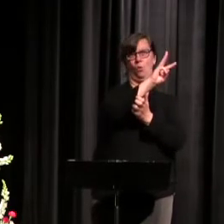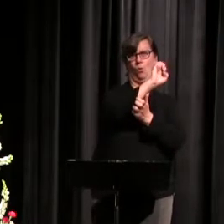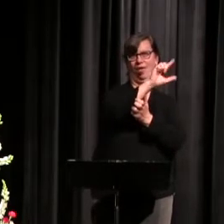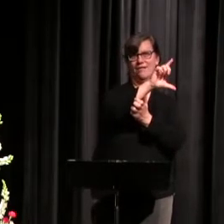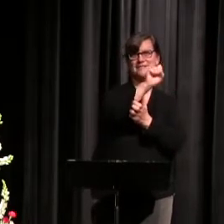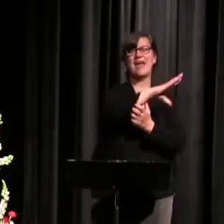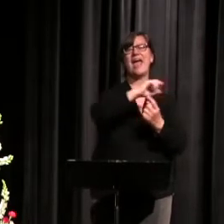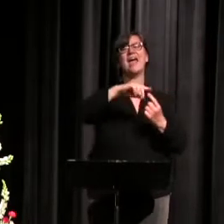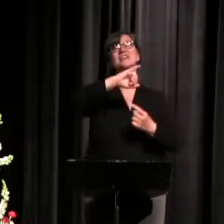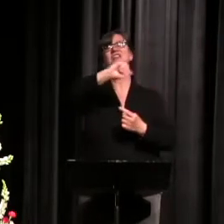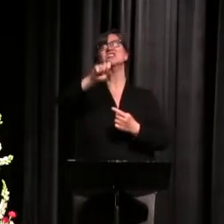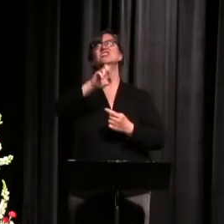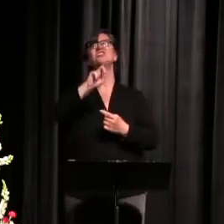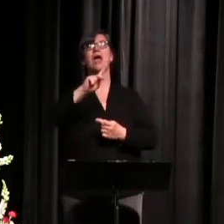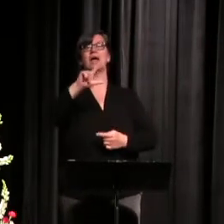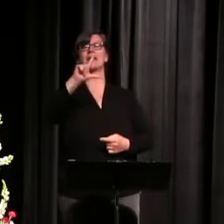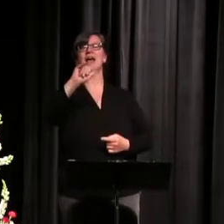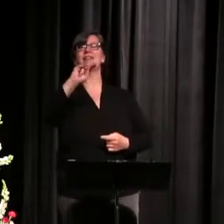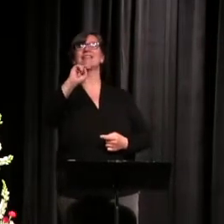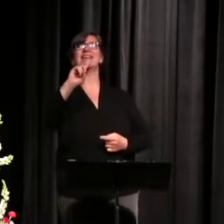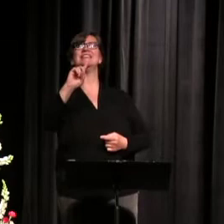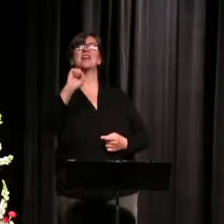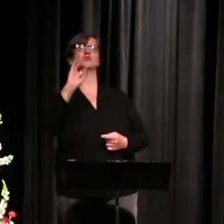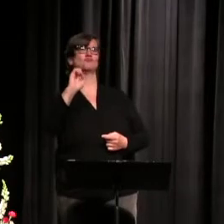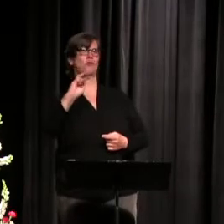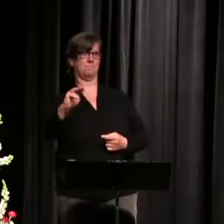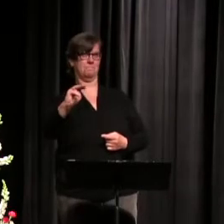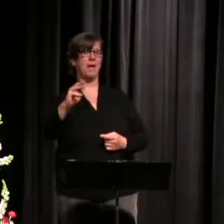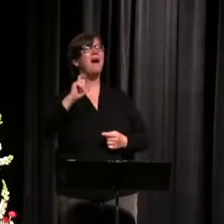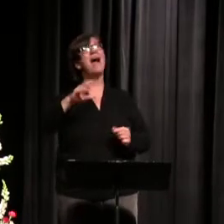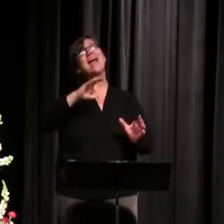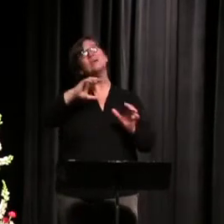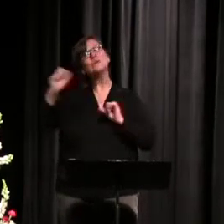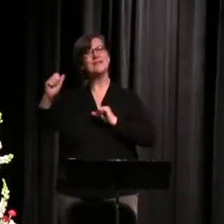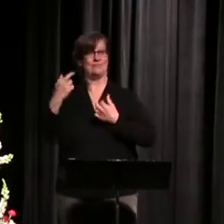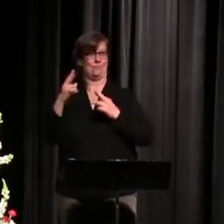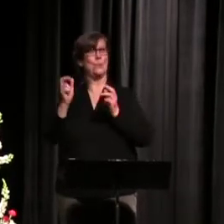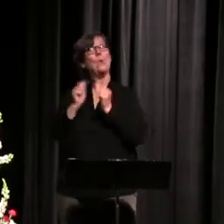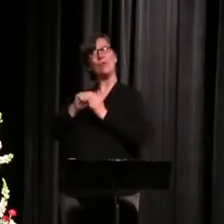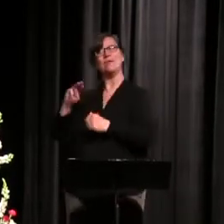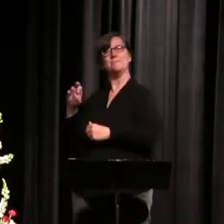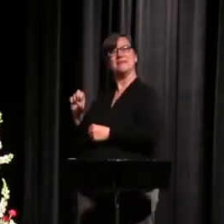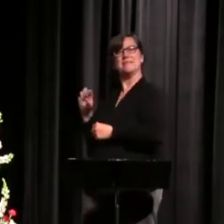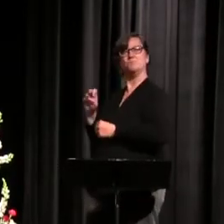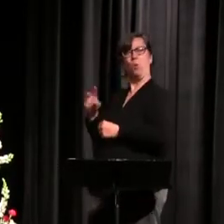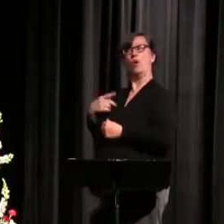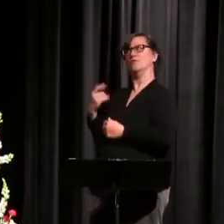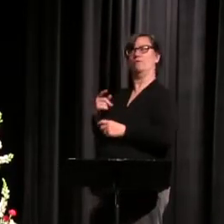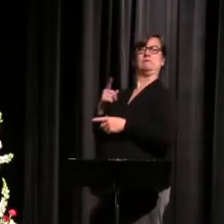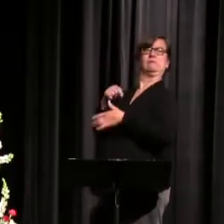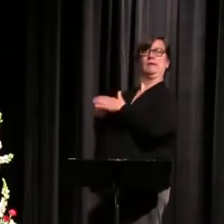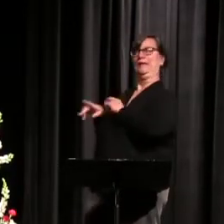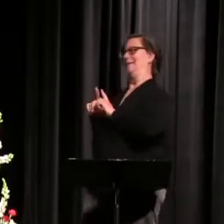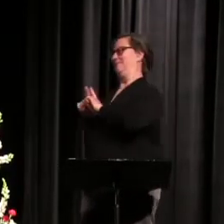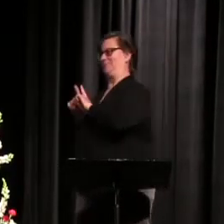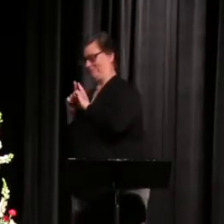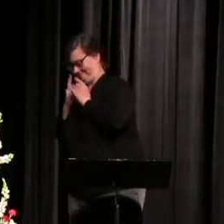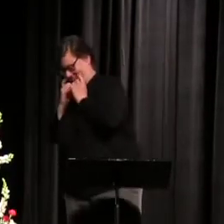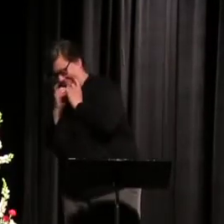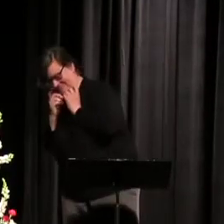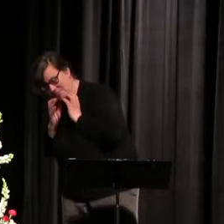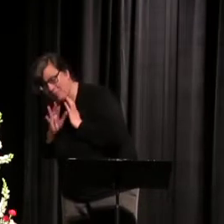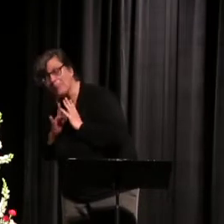that I had to leave Mrs. Moore and step out of the room to compose myself. I remember playing Bachelor